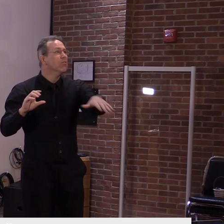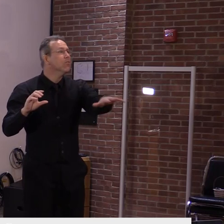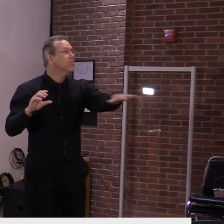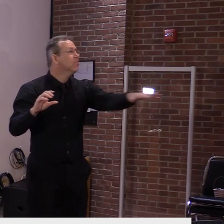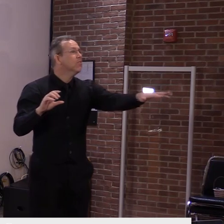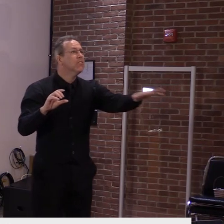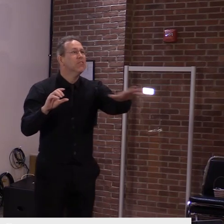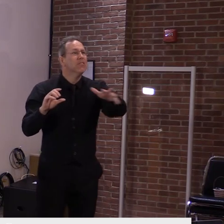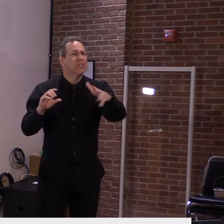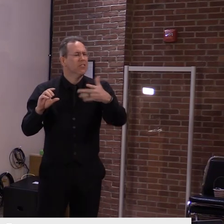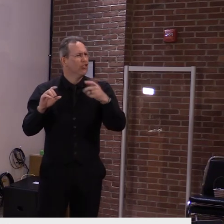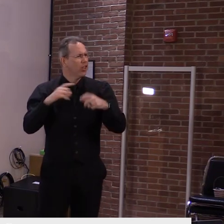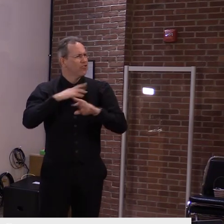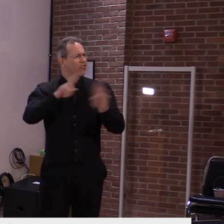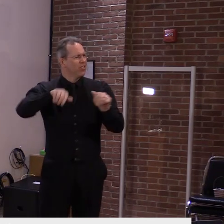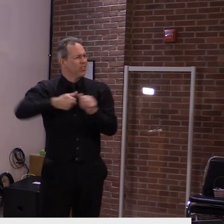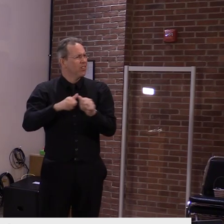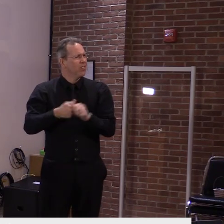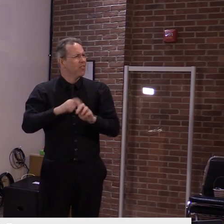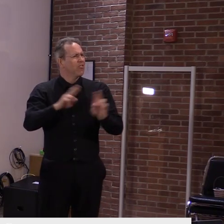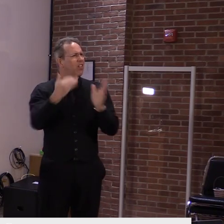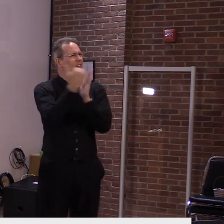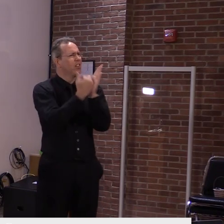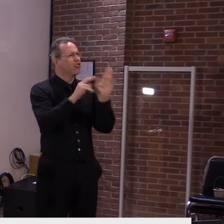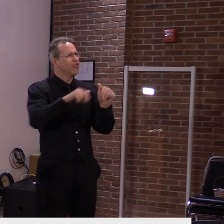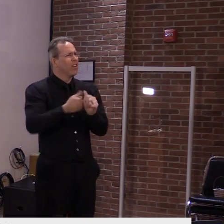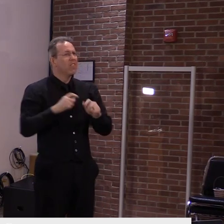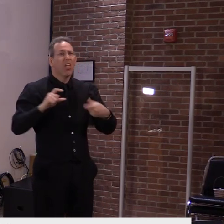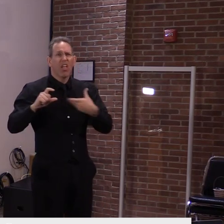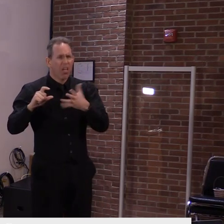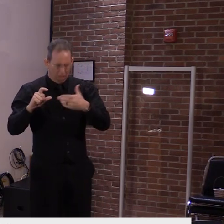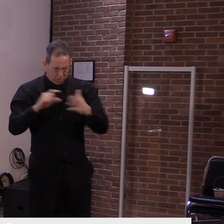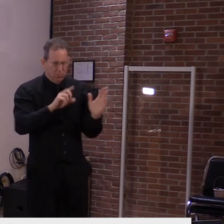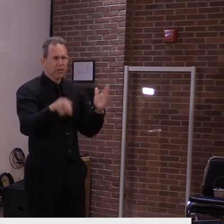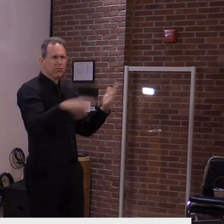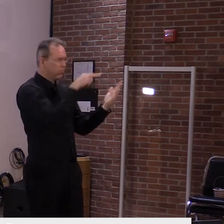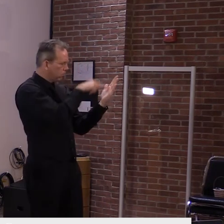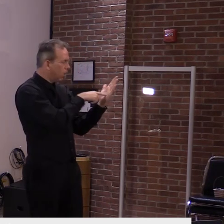than somebody accidentally dropping vials. Thank